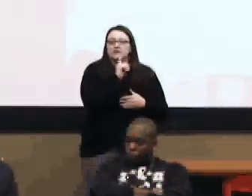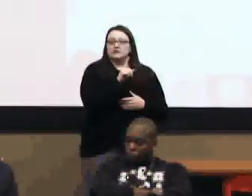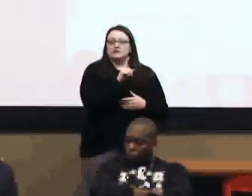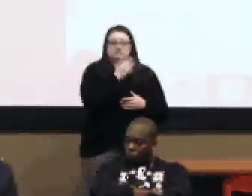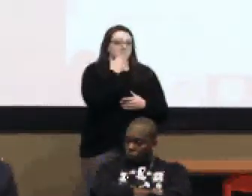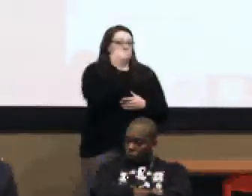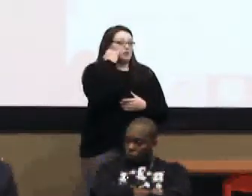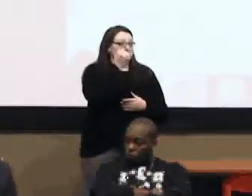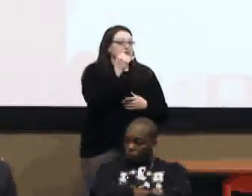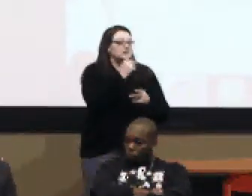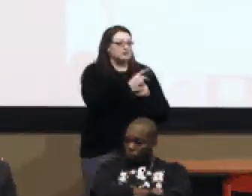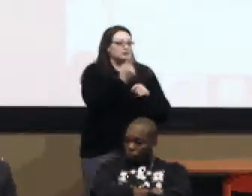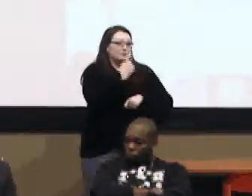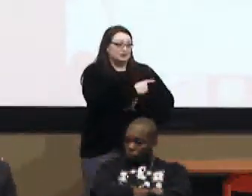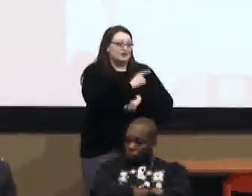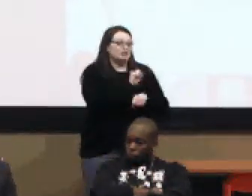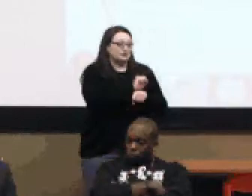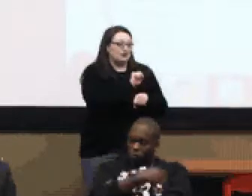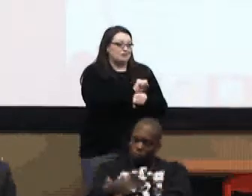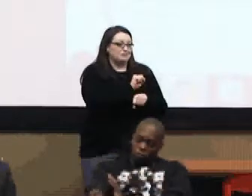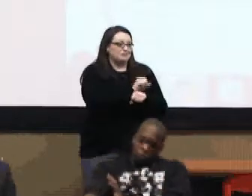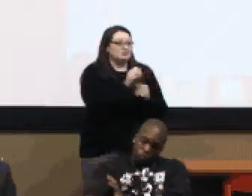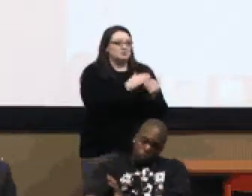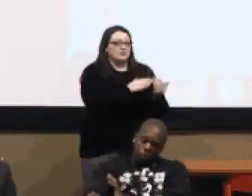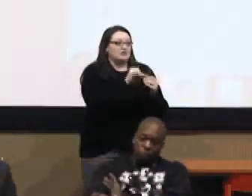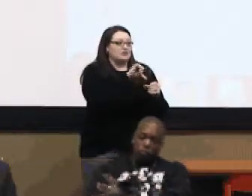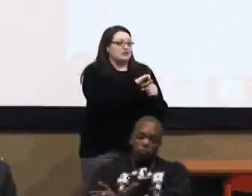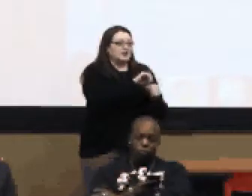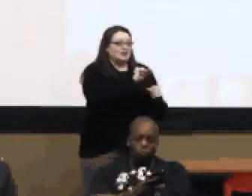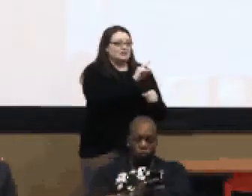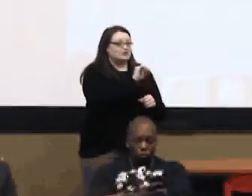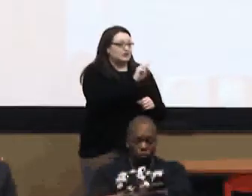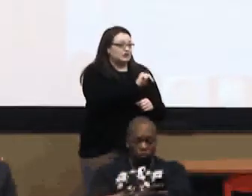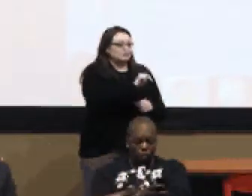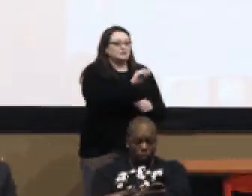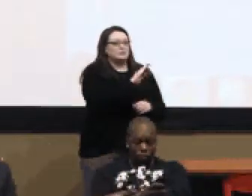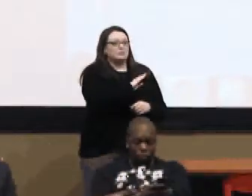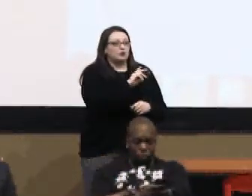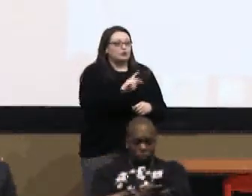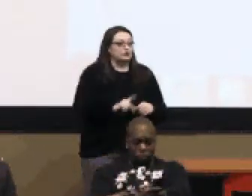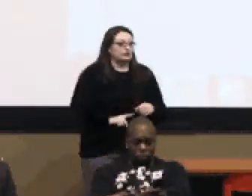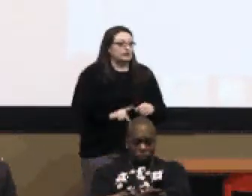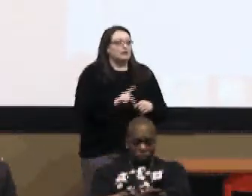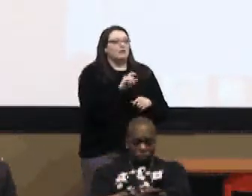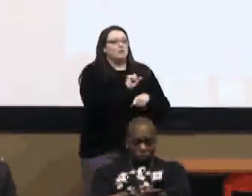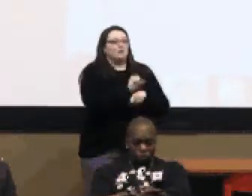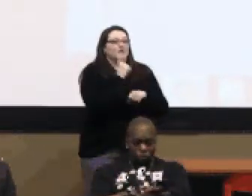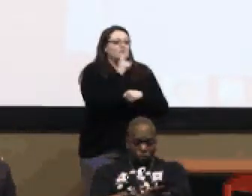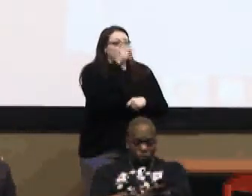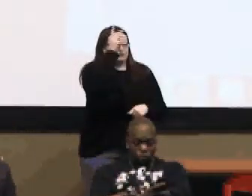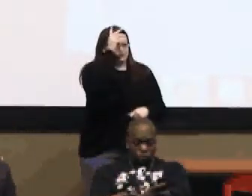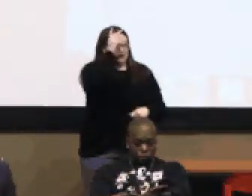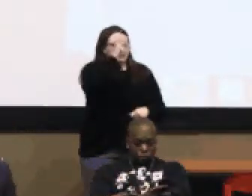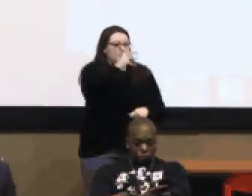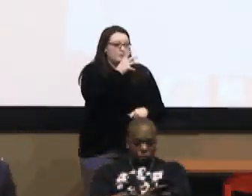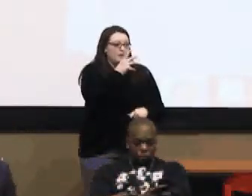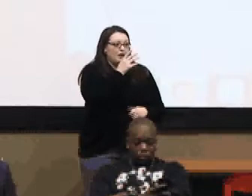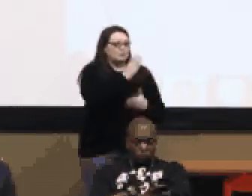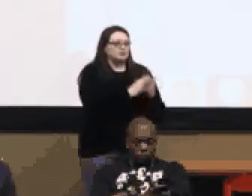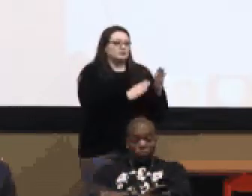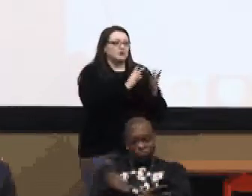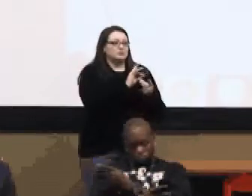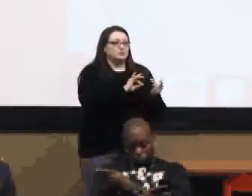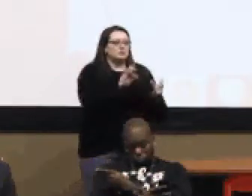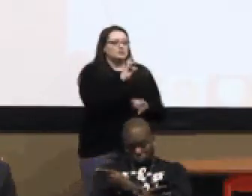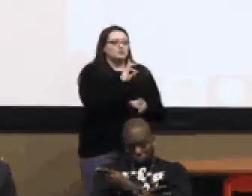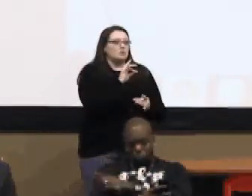it's a good idea to keep your day job, whether that's like at a gas station or at Burger King or working for your dad or mom or some soul-sucking